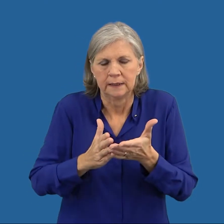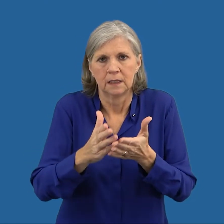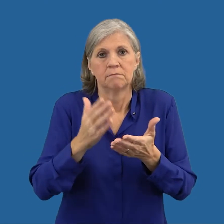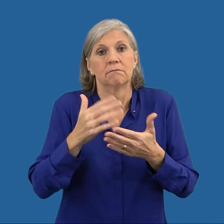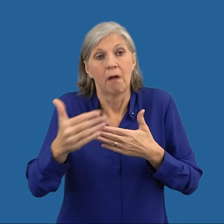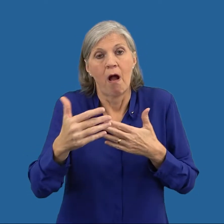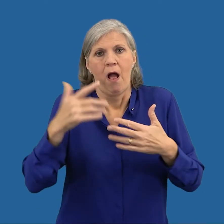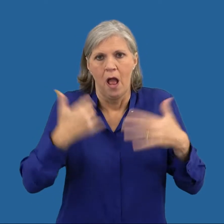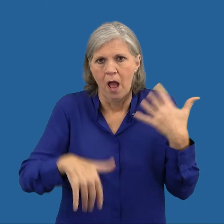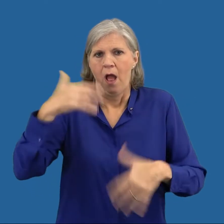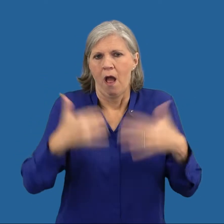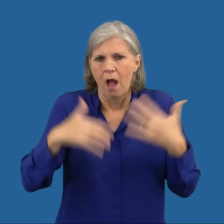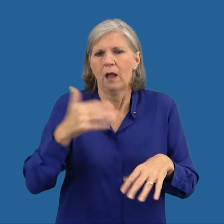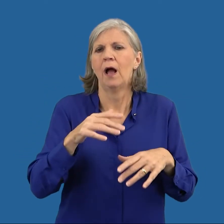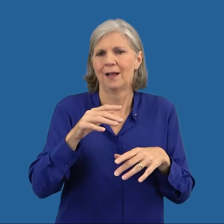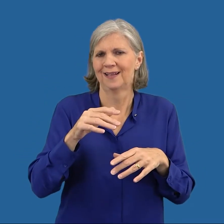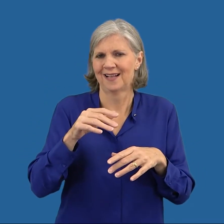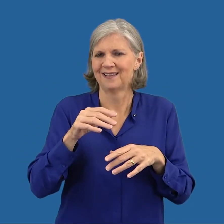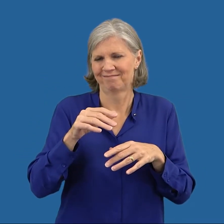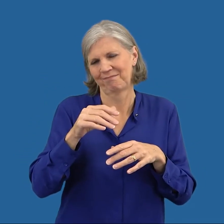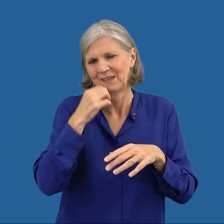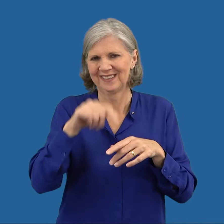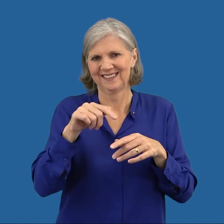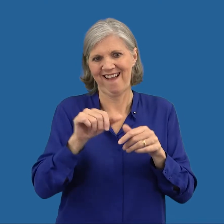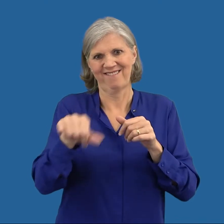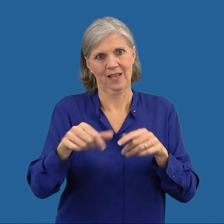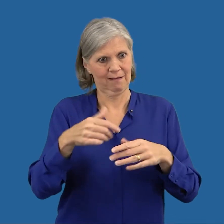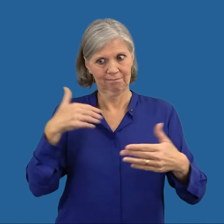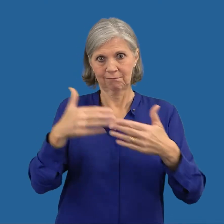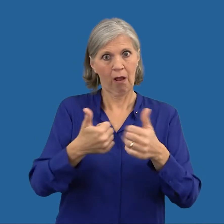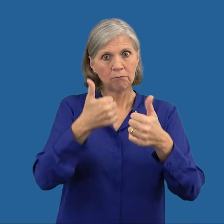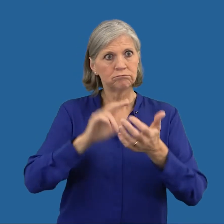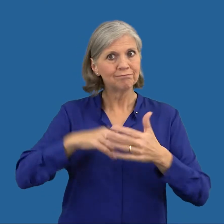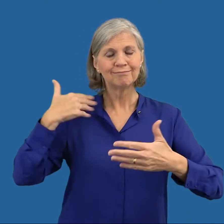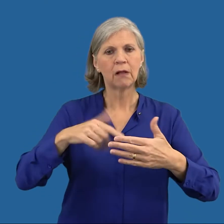Some women can start to experience more painful periods after years of normal period pain.